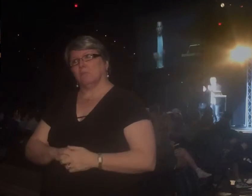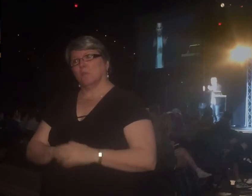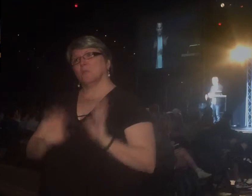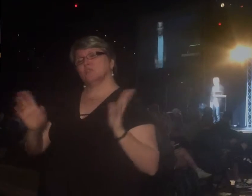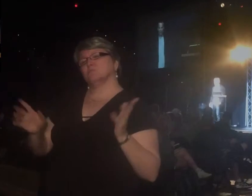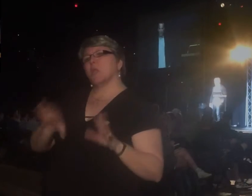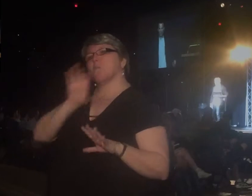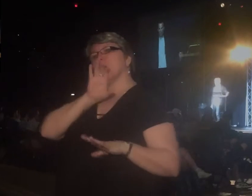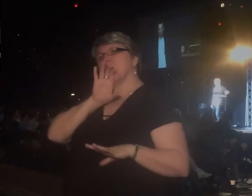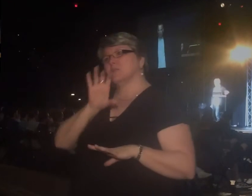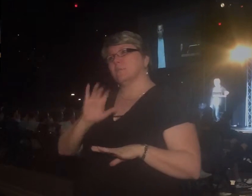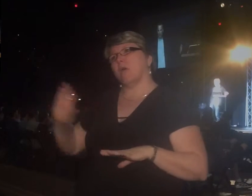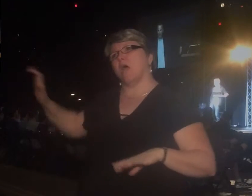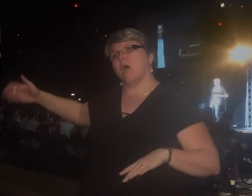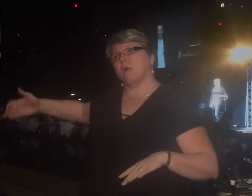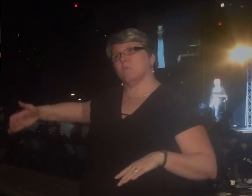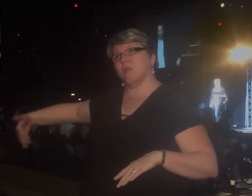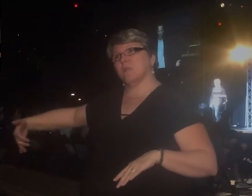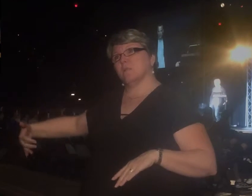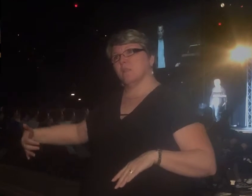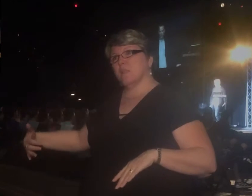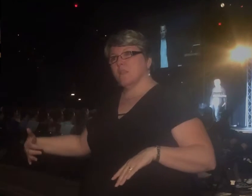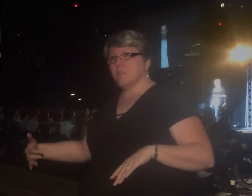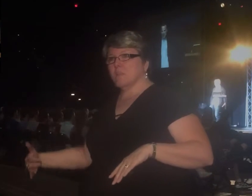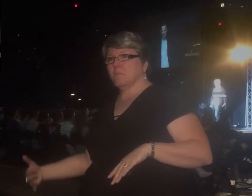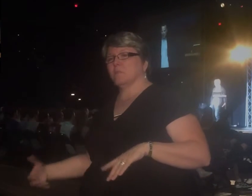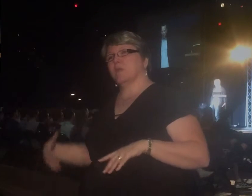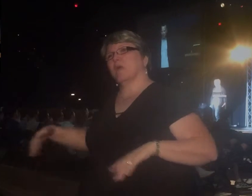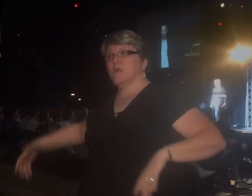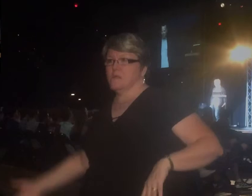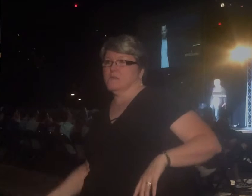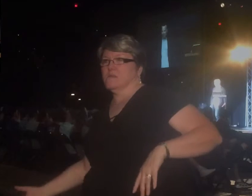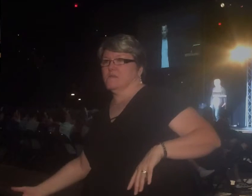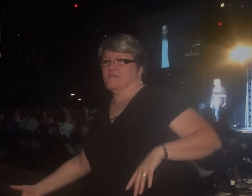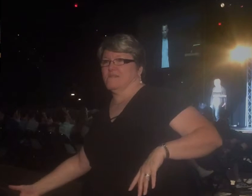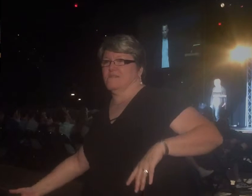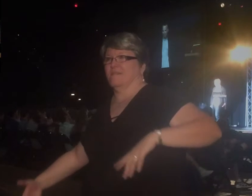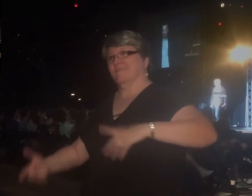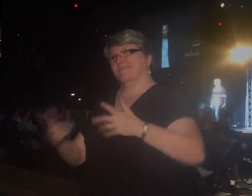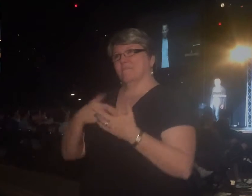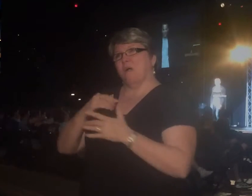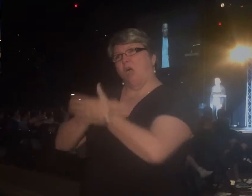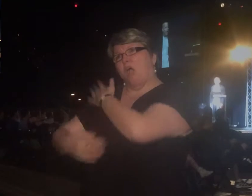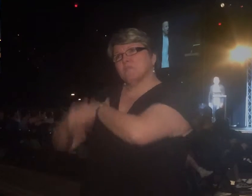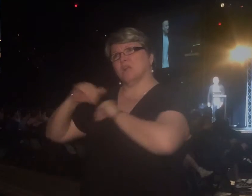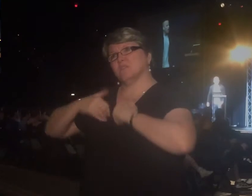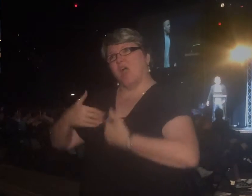apartment. We'll just be watching a show and I have my arm around her waist and then my arm will get tired, right?